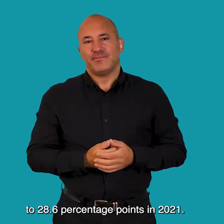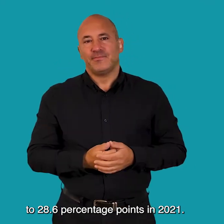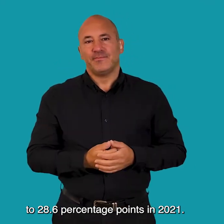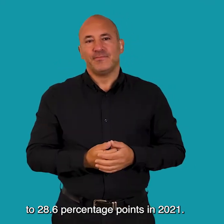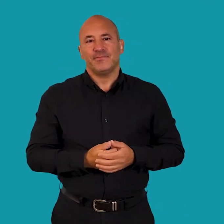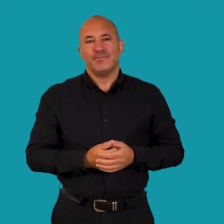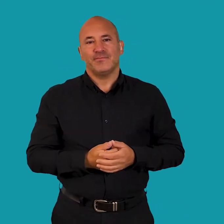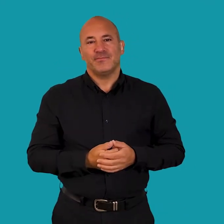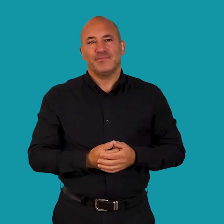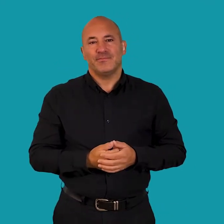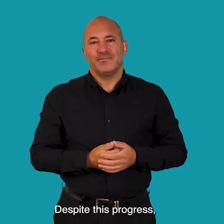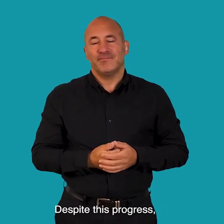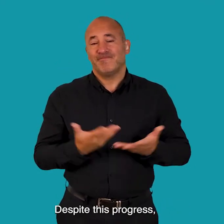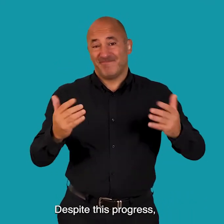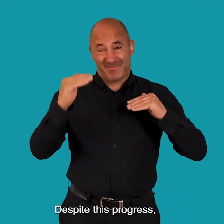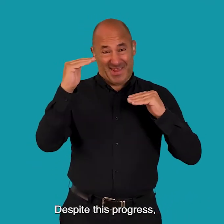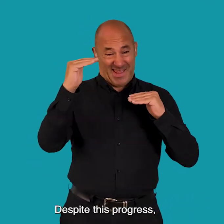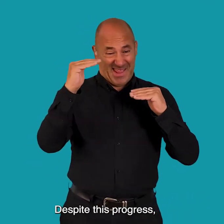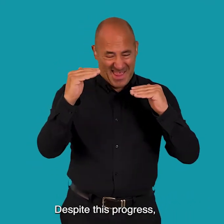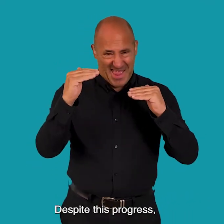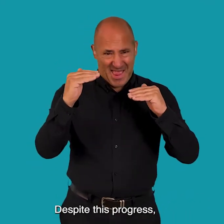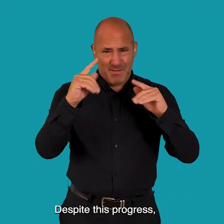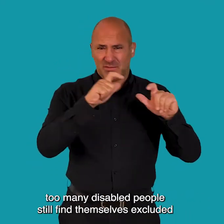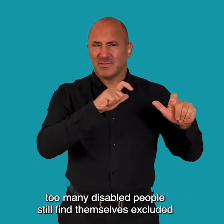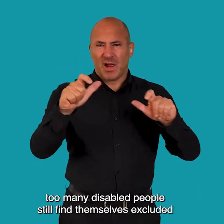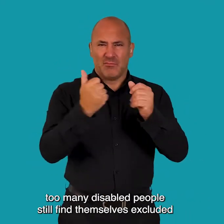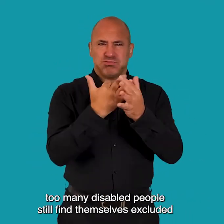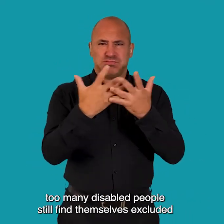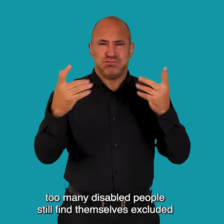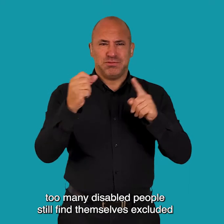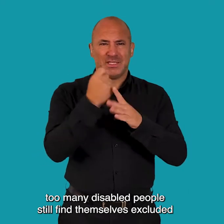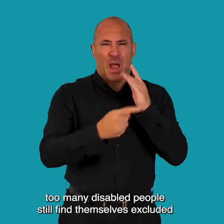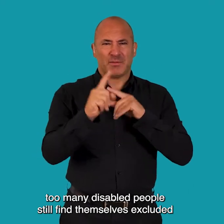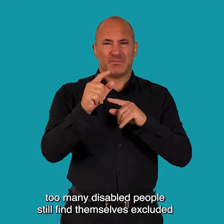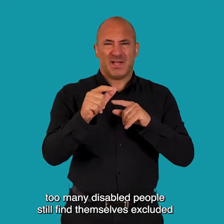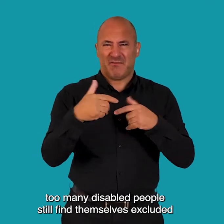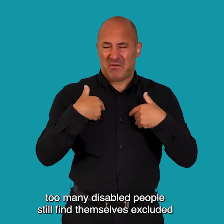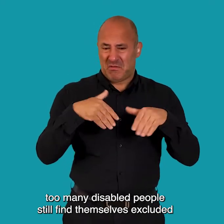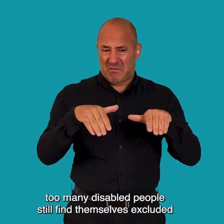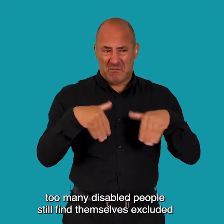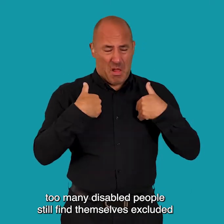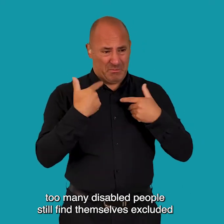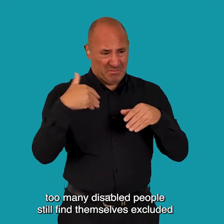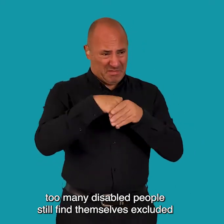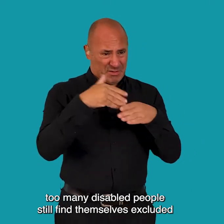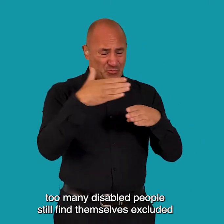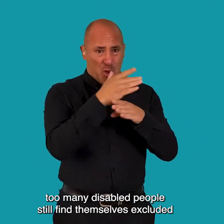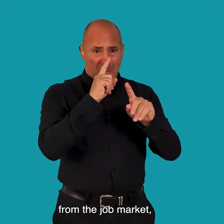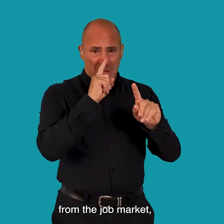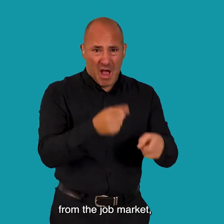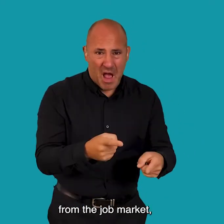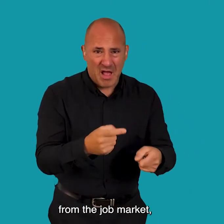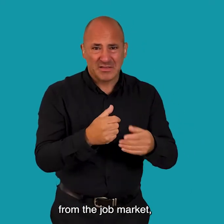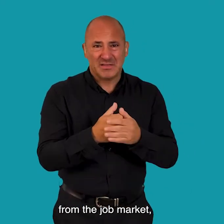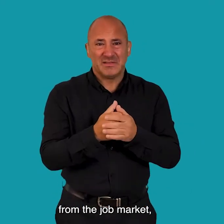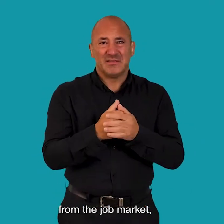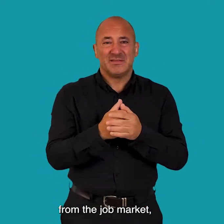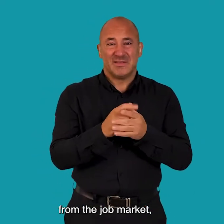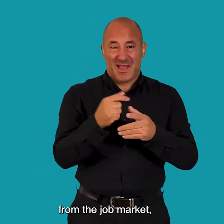2021. Despite this progress, too many disabled people still find themselves excluded from the job market, leaving